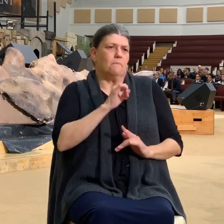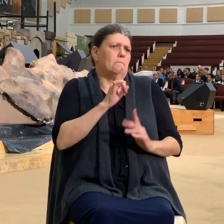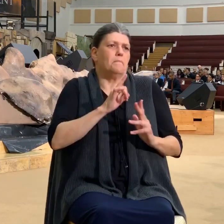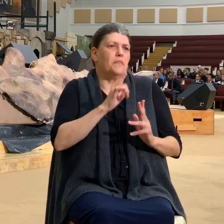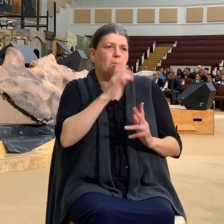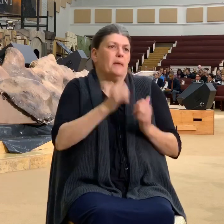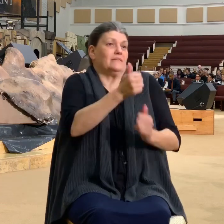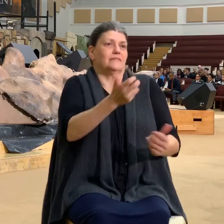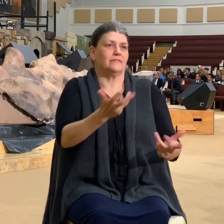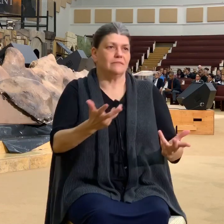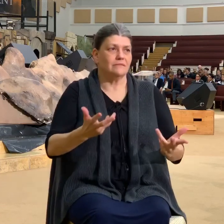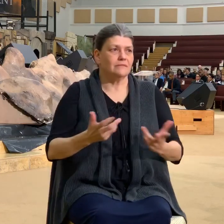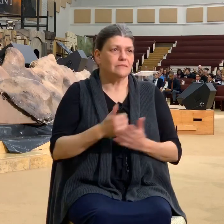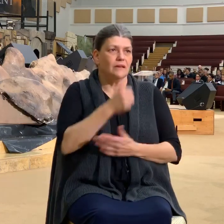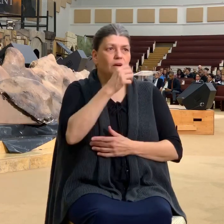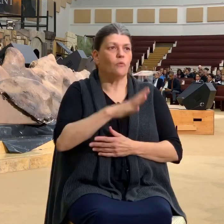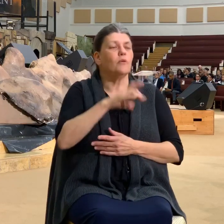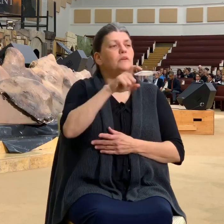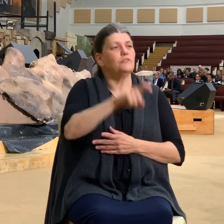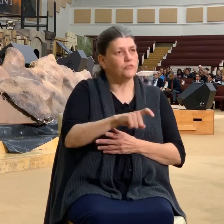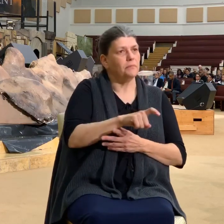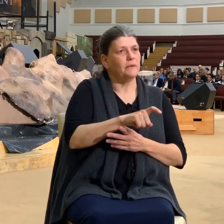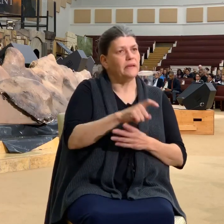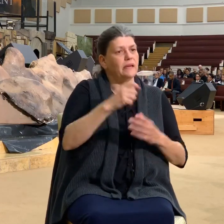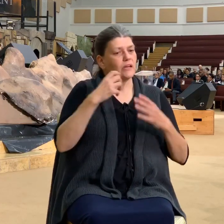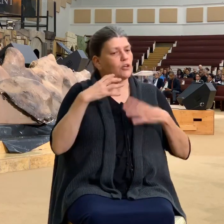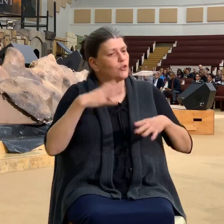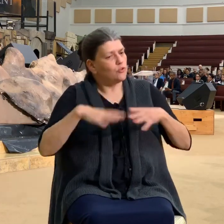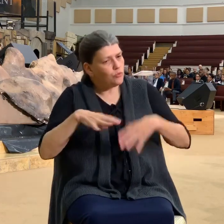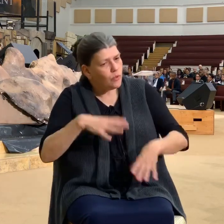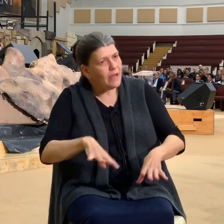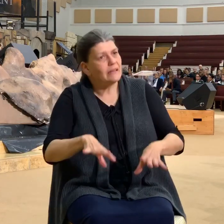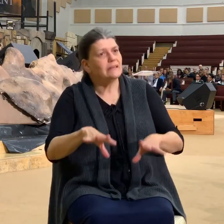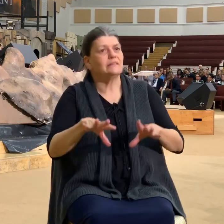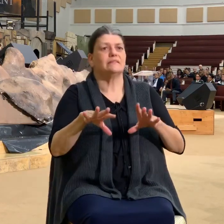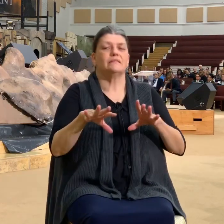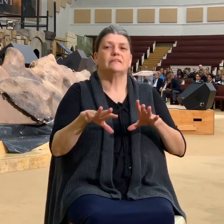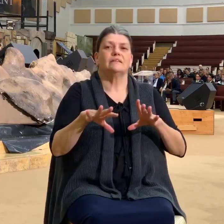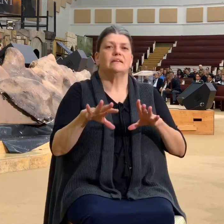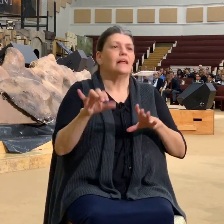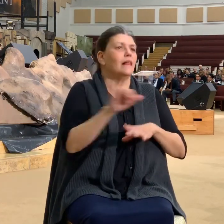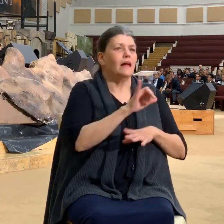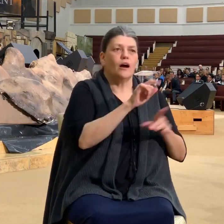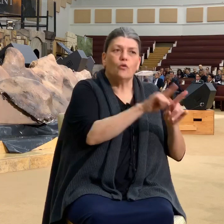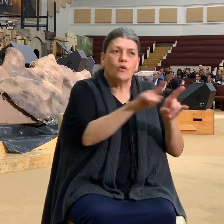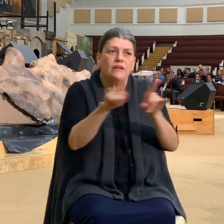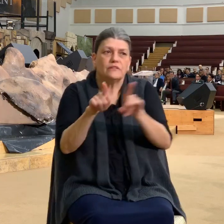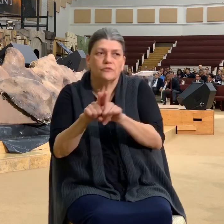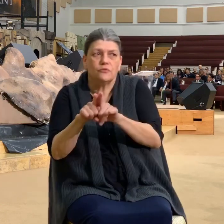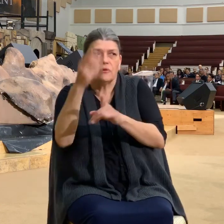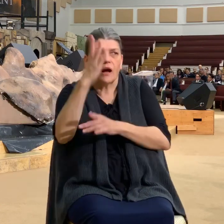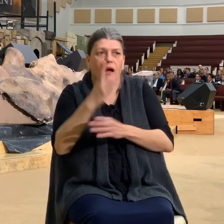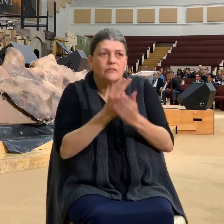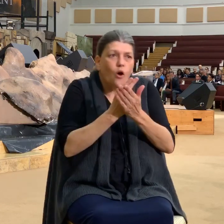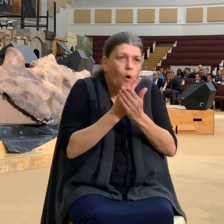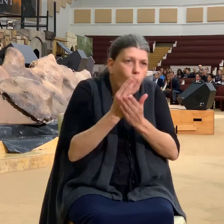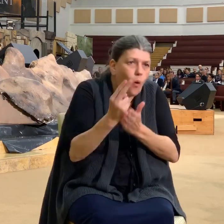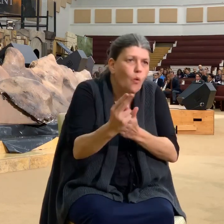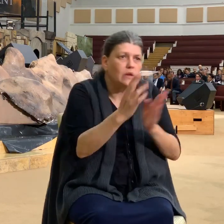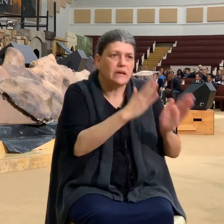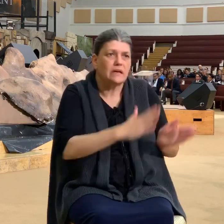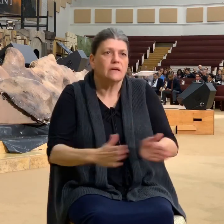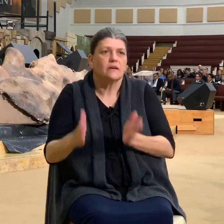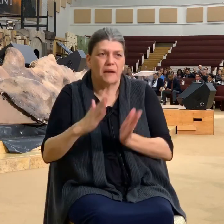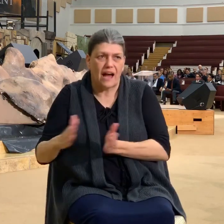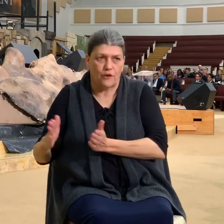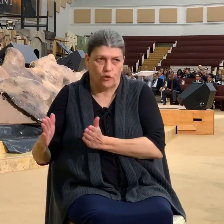saying, a woman should be adorned according to God's holy pattern. Don't you get home when I'm done preaching and teaching. Don't you